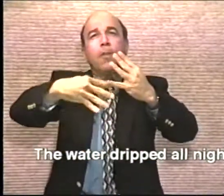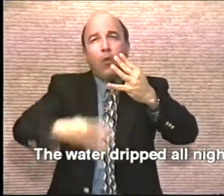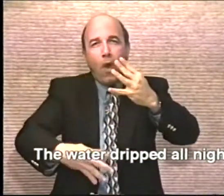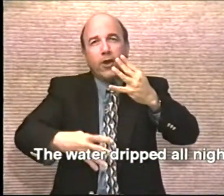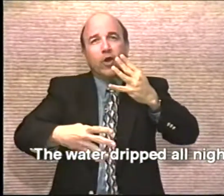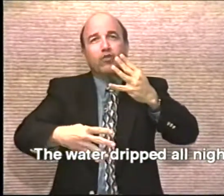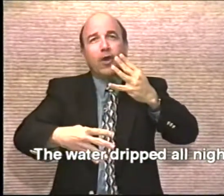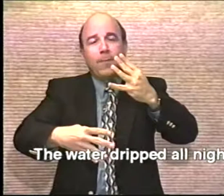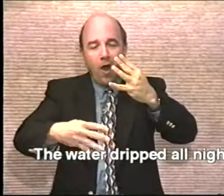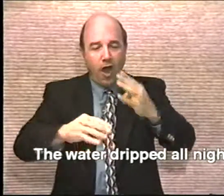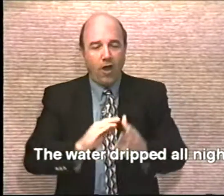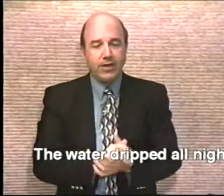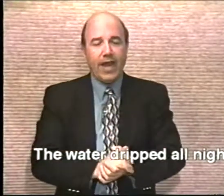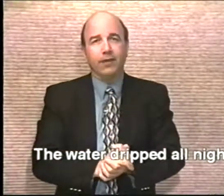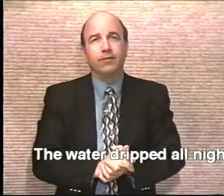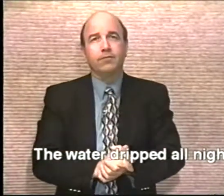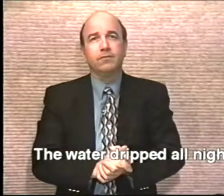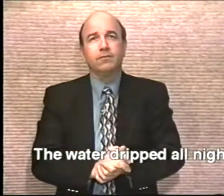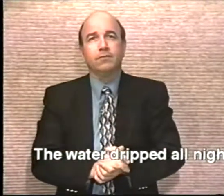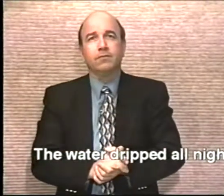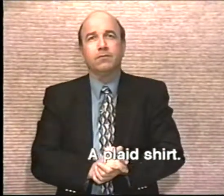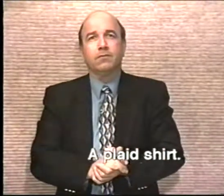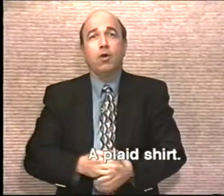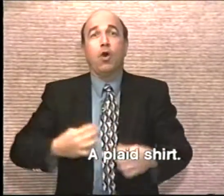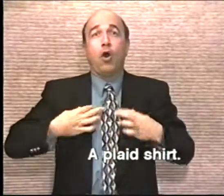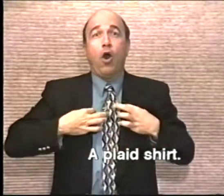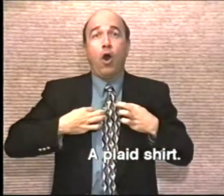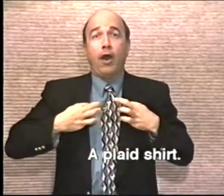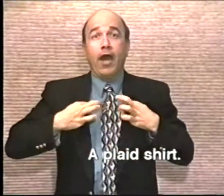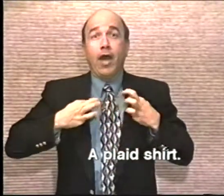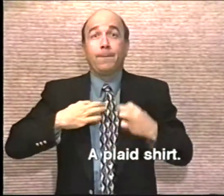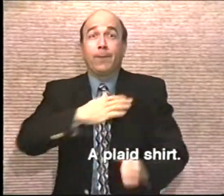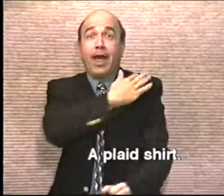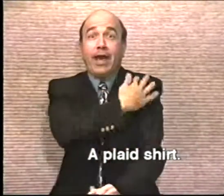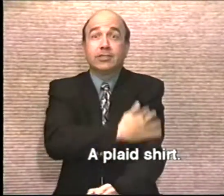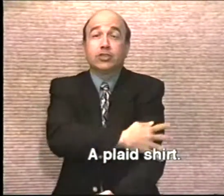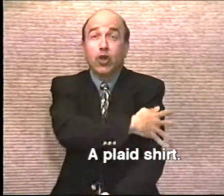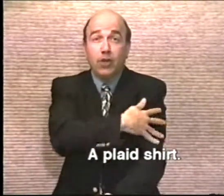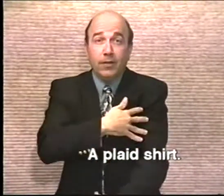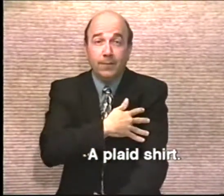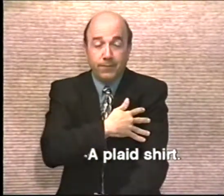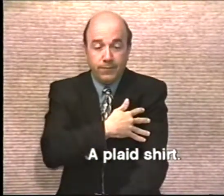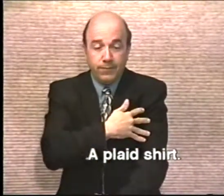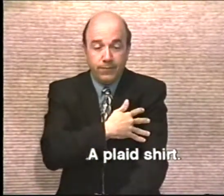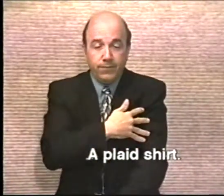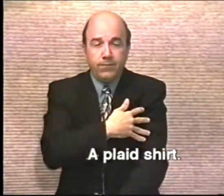The water drip all night, or a plaid shirt,